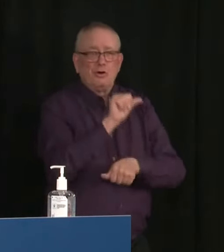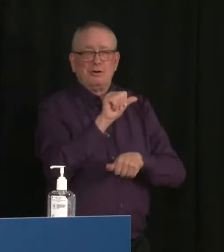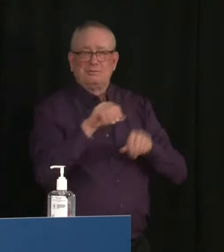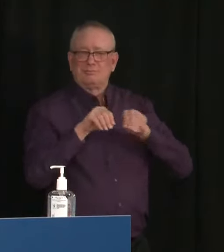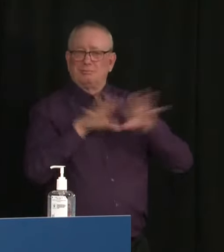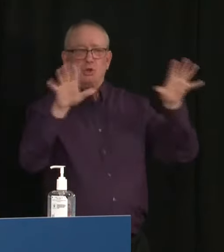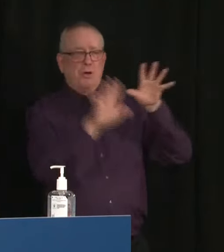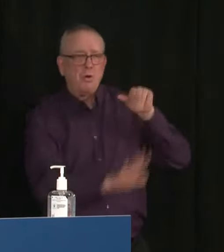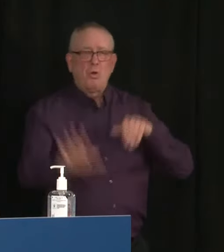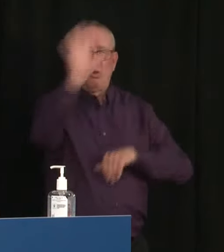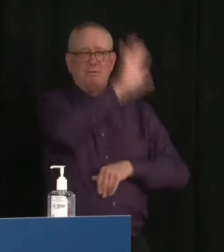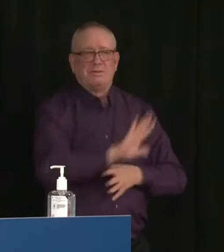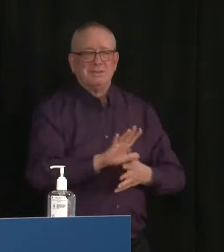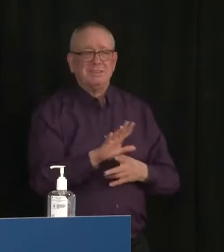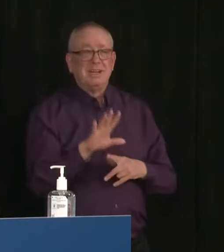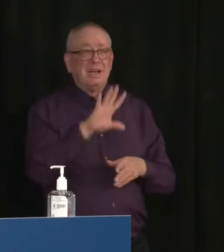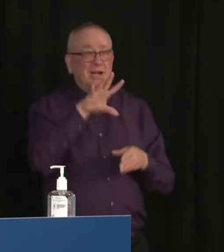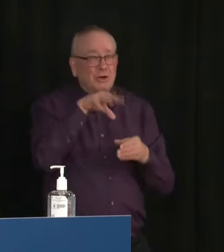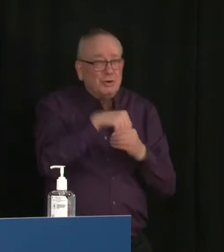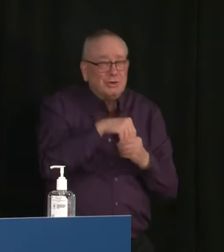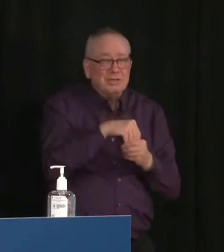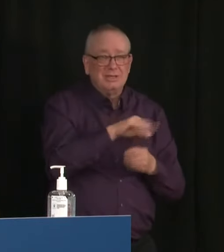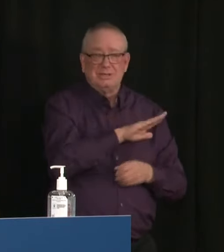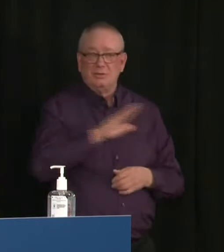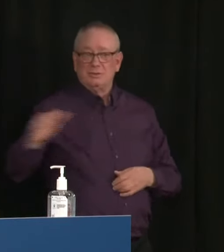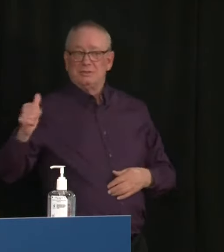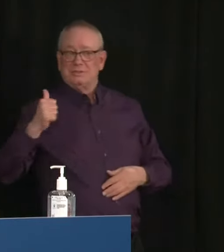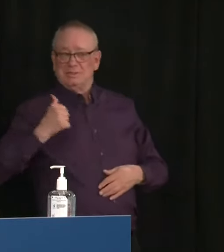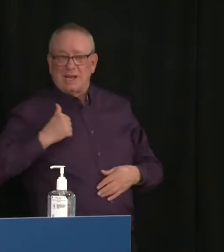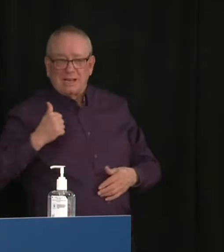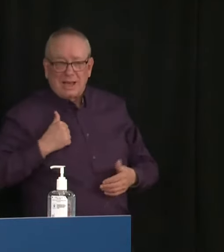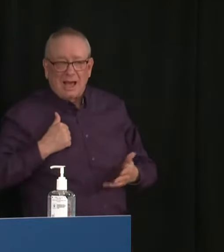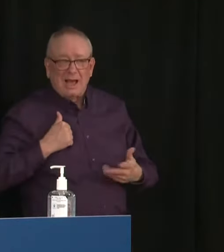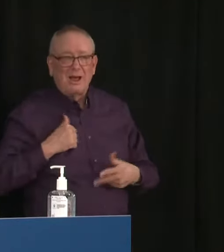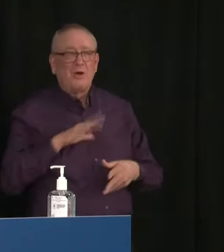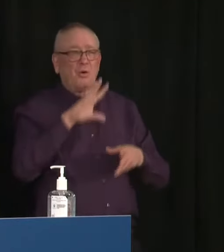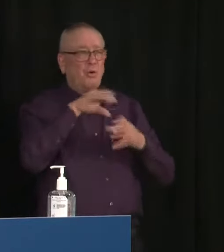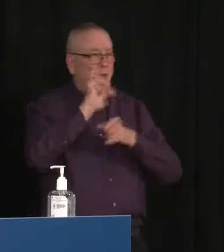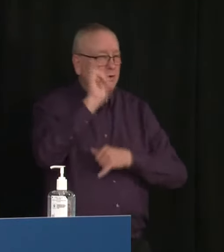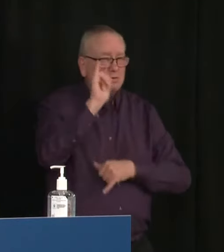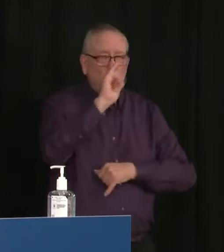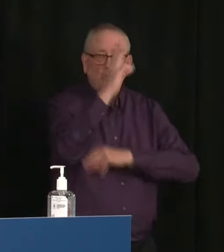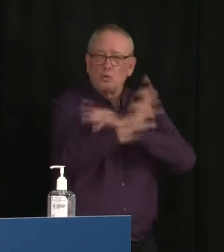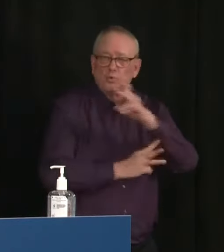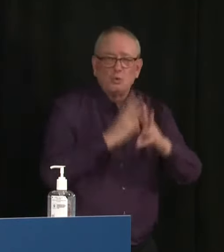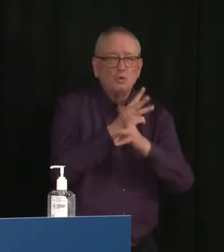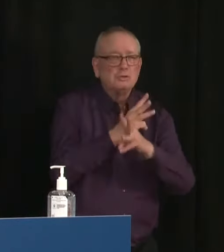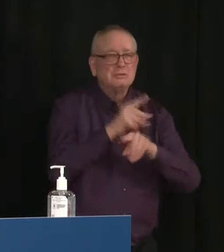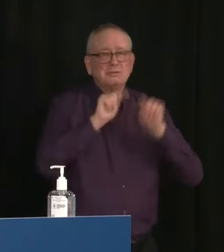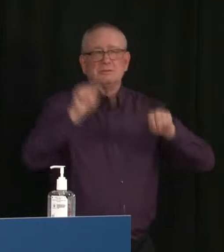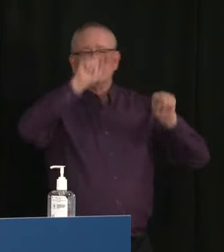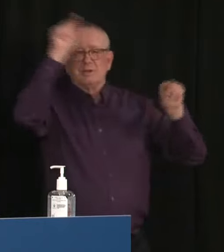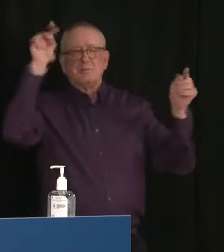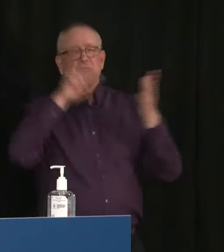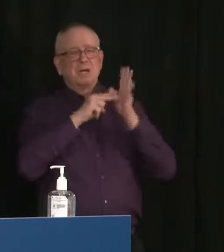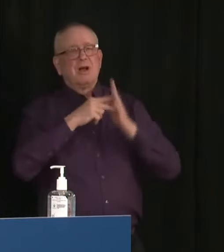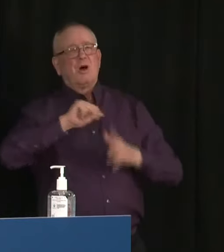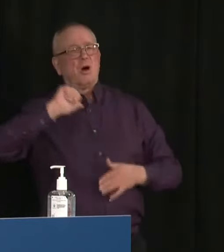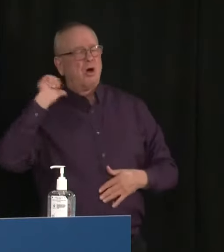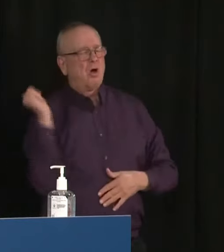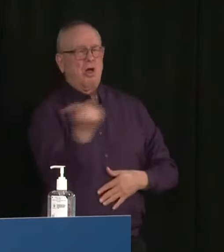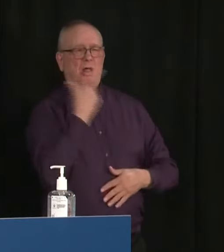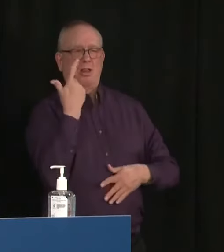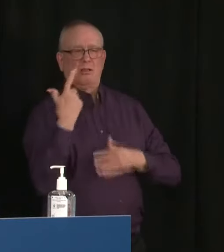one. We all need to take this virus seriously to bend the curve, including getting a vaccine as soon as we are